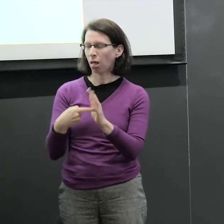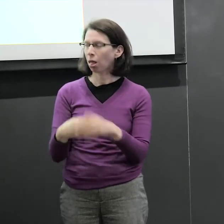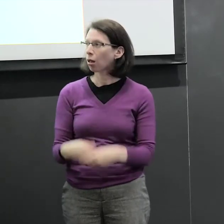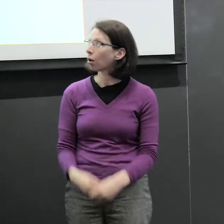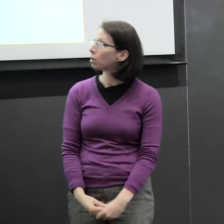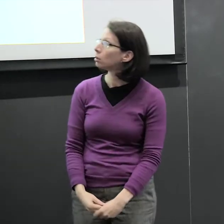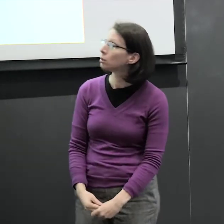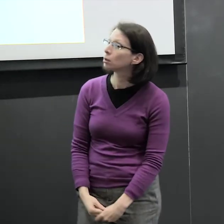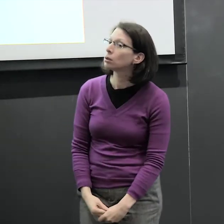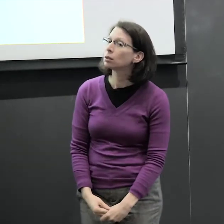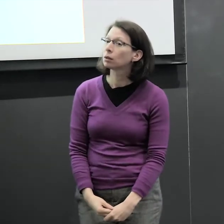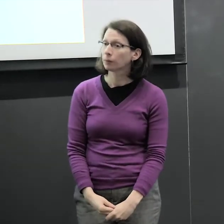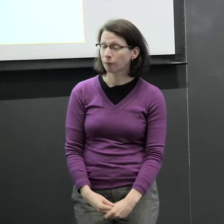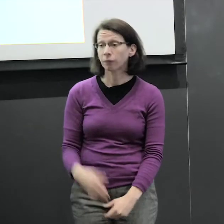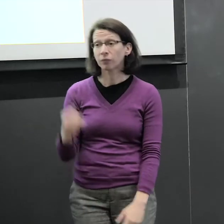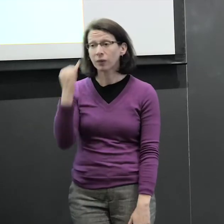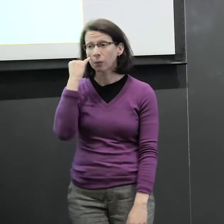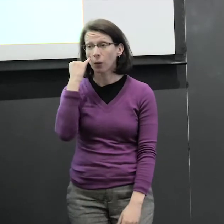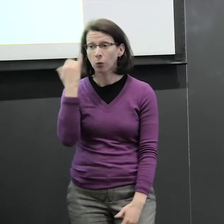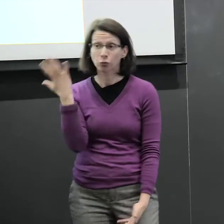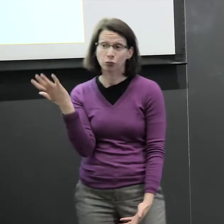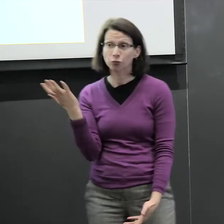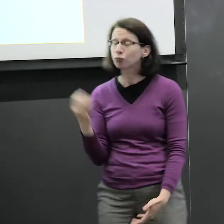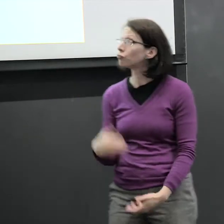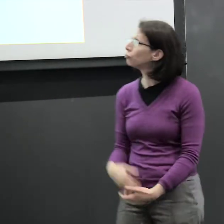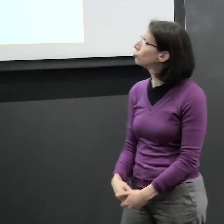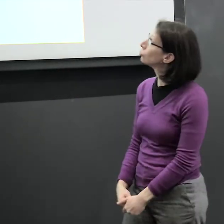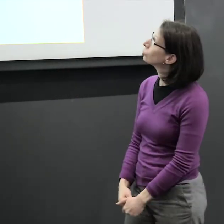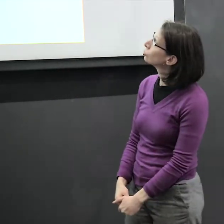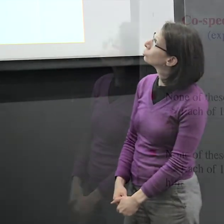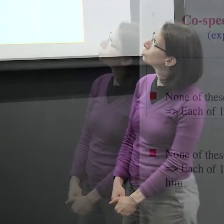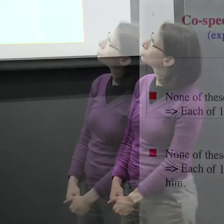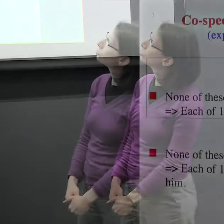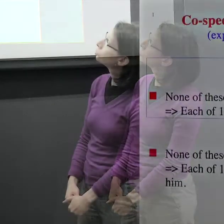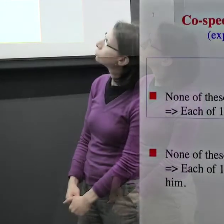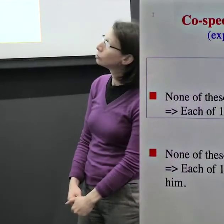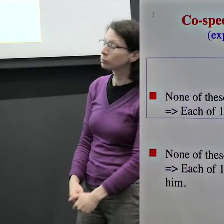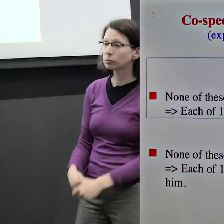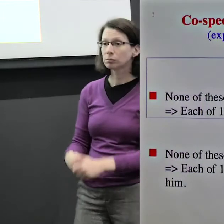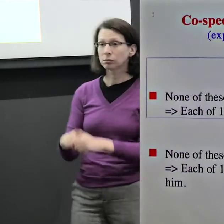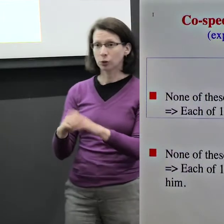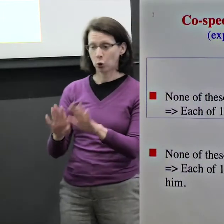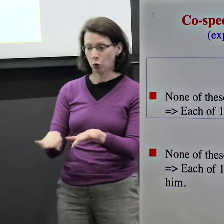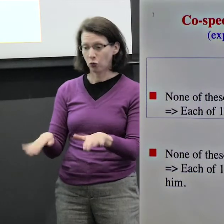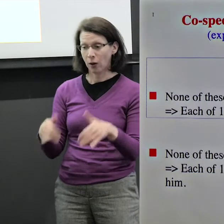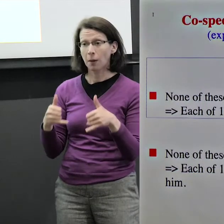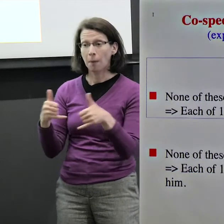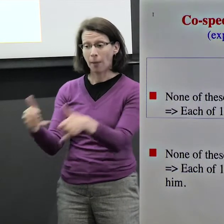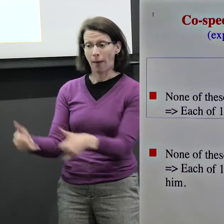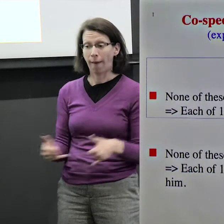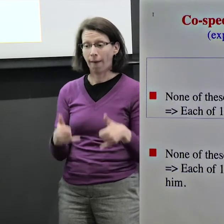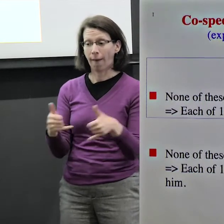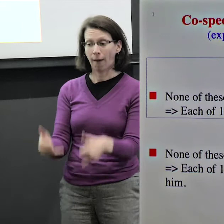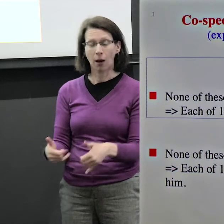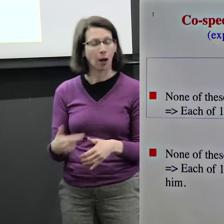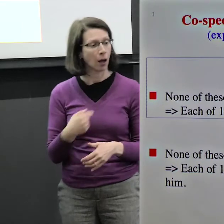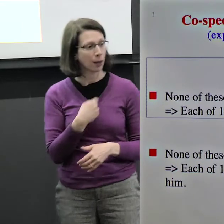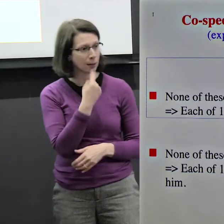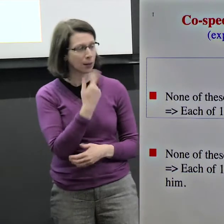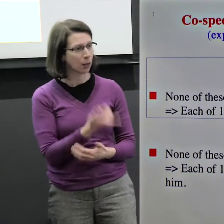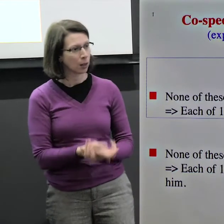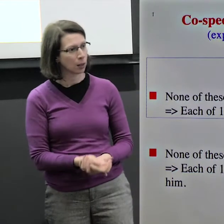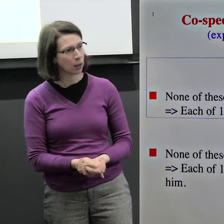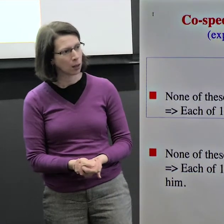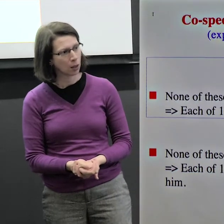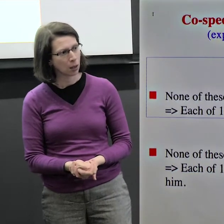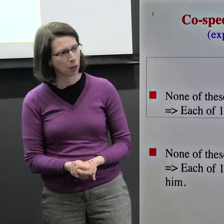an example. So suppose that there's little children playing, and I say,